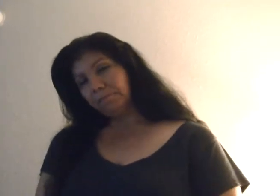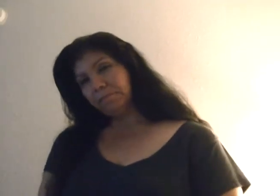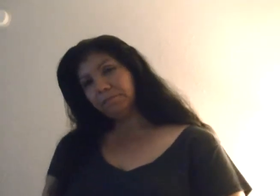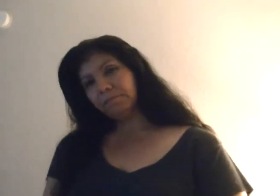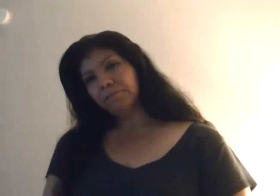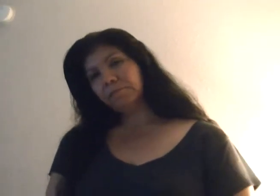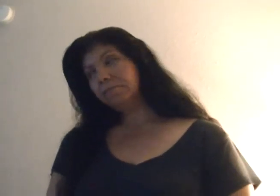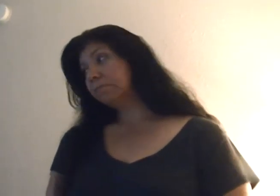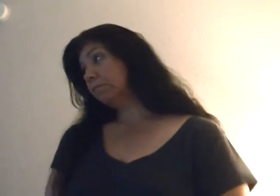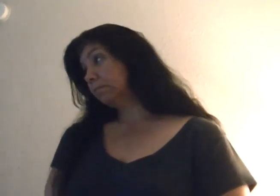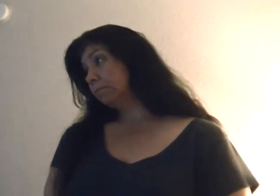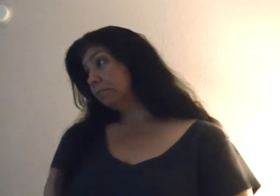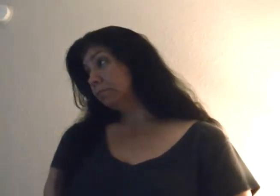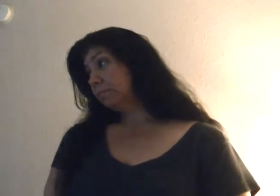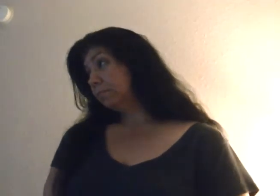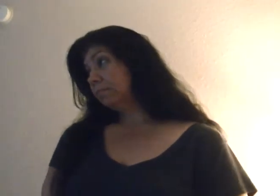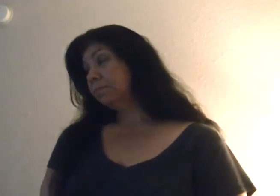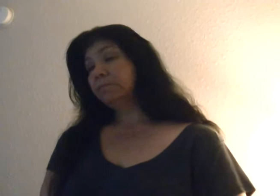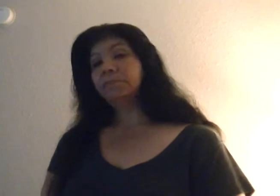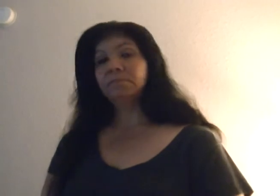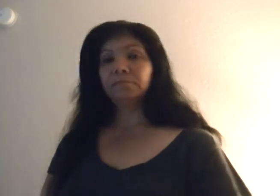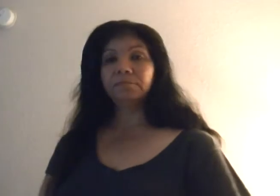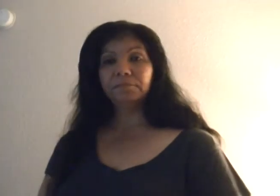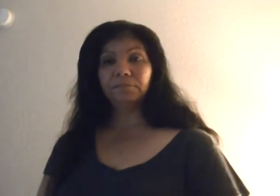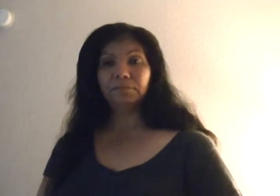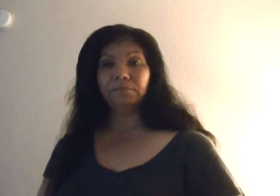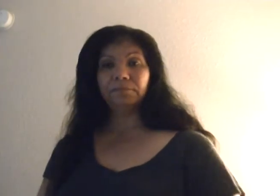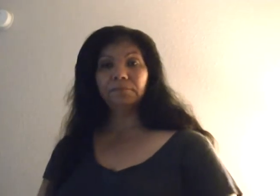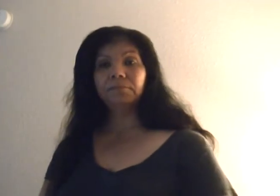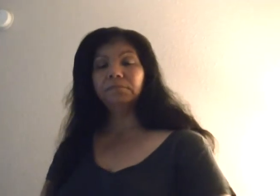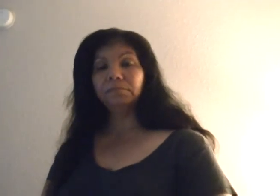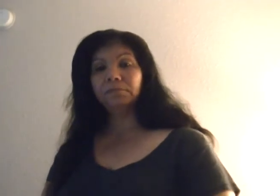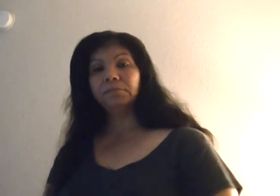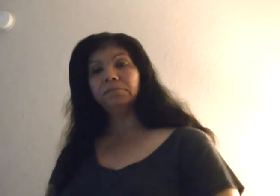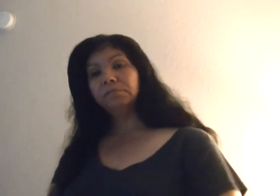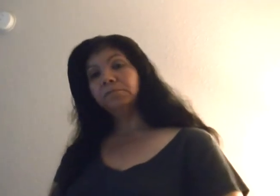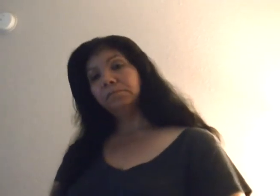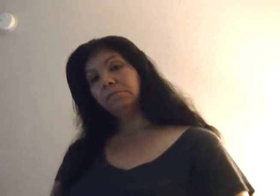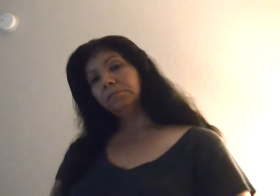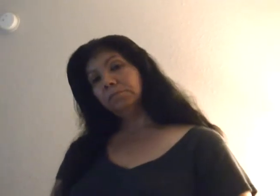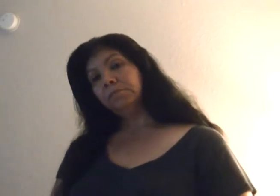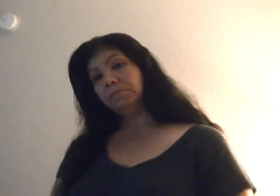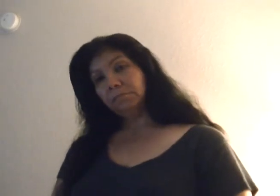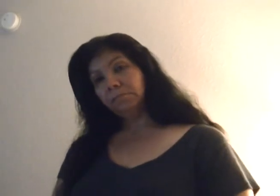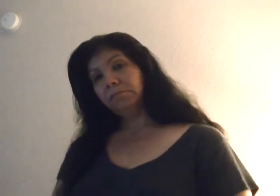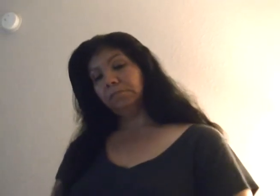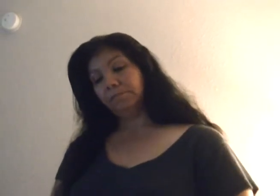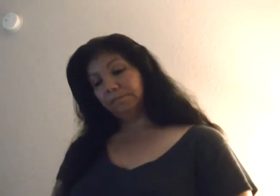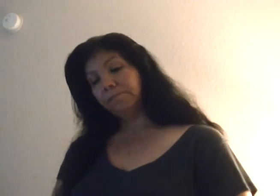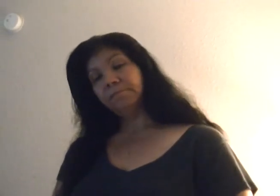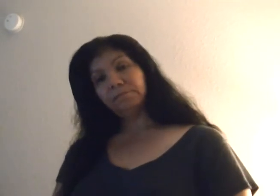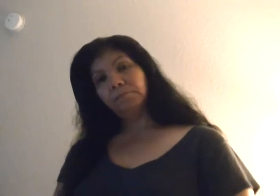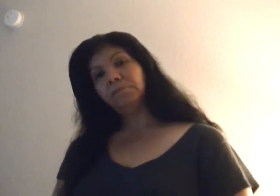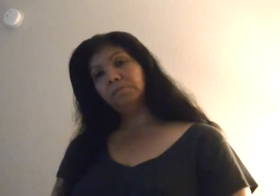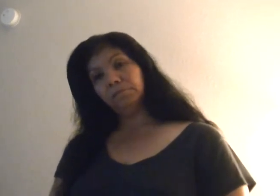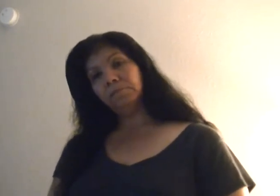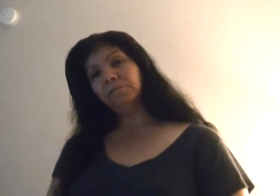God wants to groom your character, your earthly character with the anointing of God's presence. That when you speak, you emulate the very presence of God's voice that comes out of your mouth. The breath of